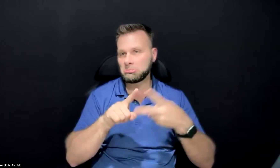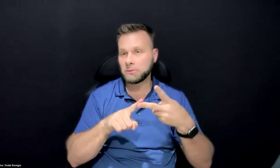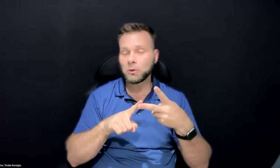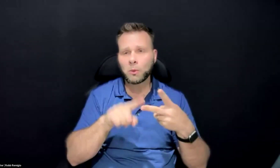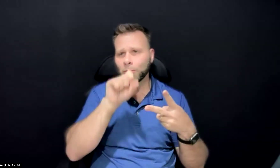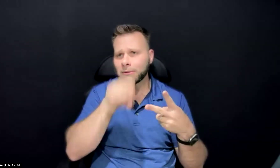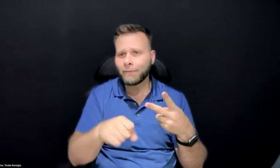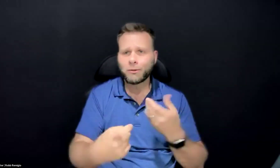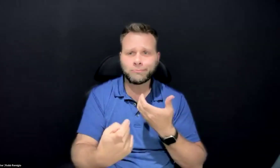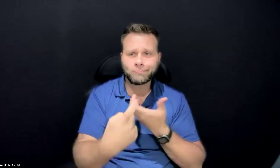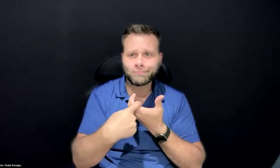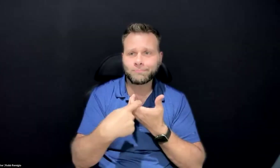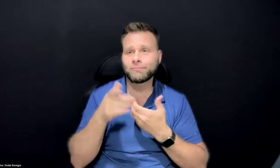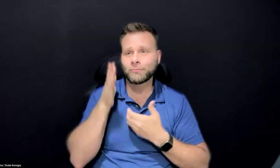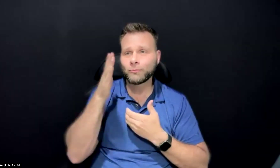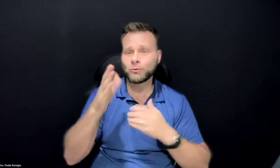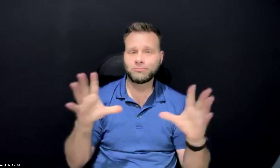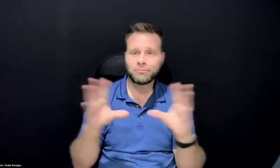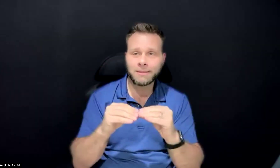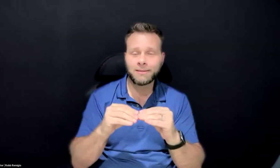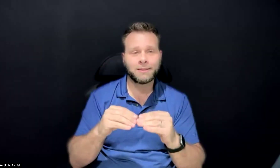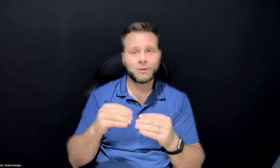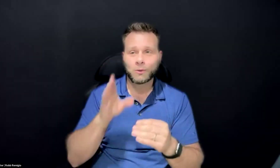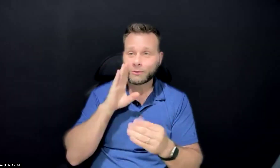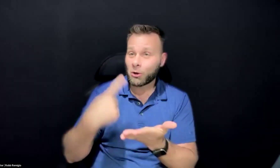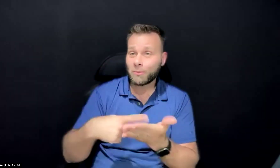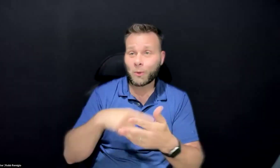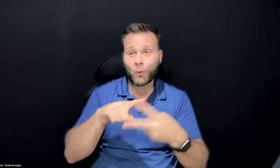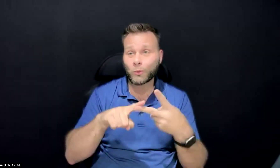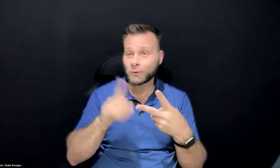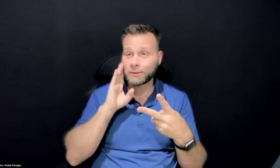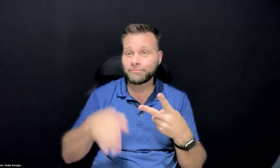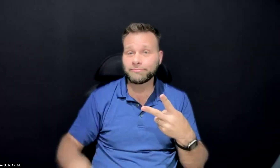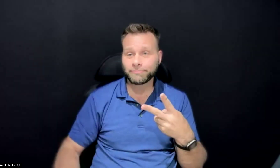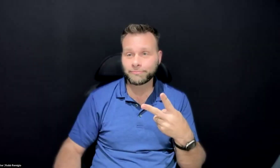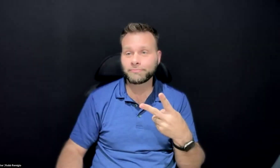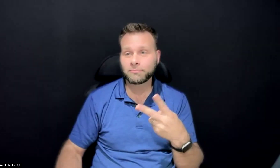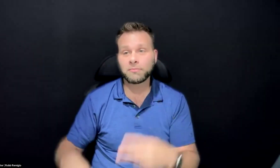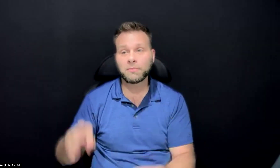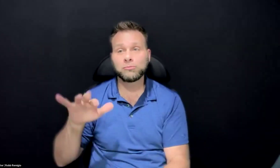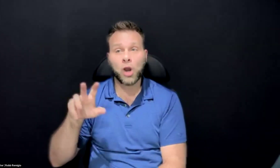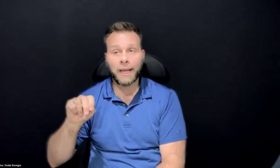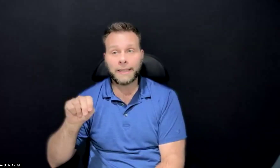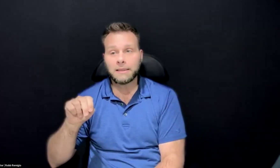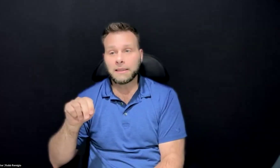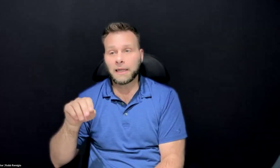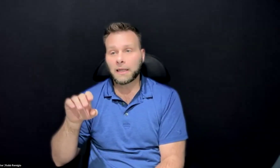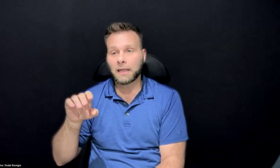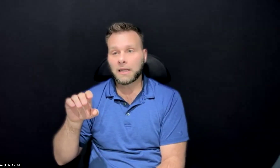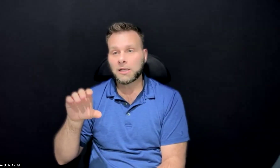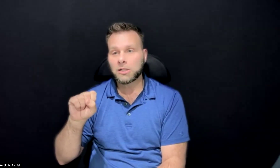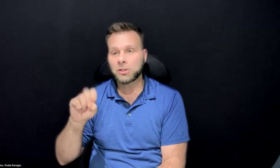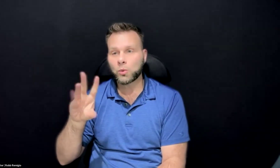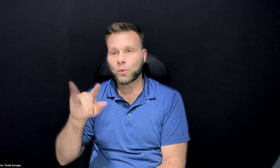to our next sessions and talk about those topics. Yep. Brian Switzer and I will be presenting those